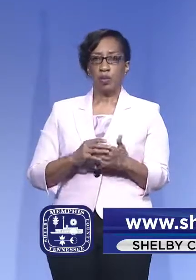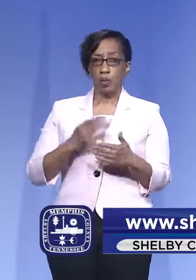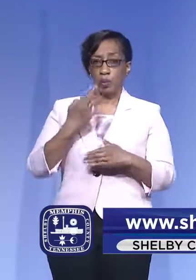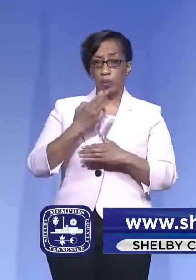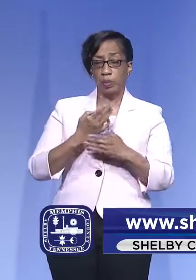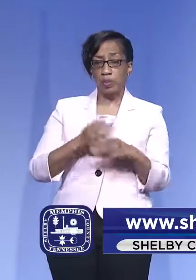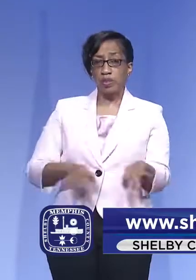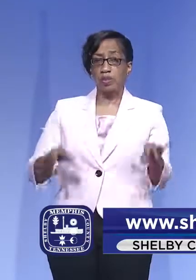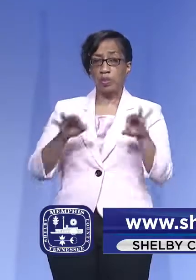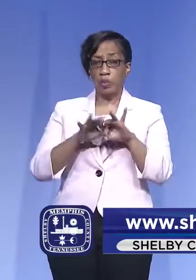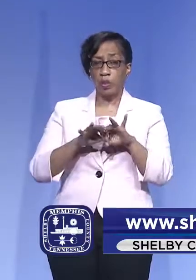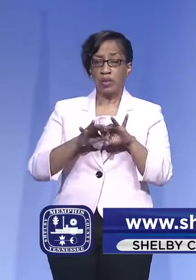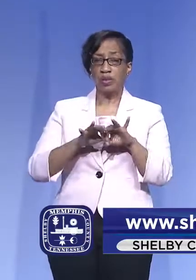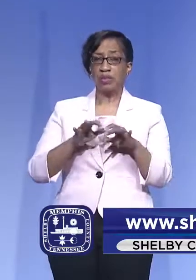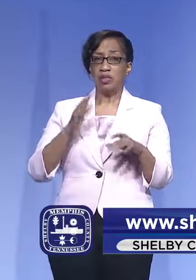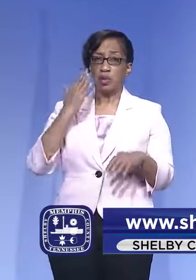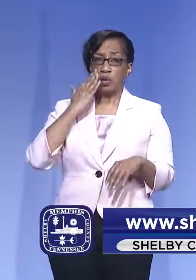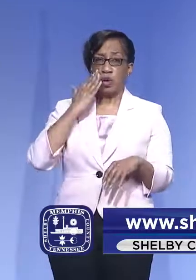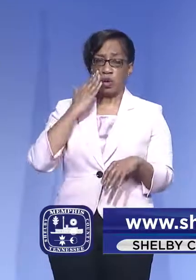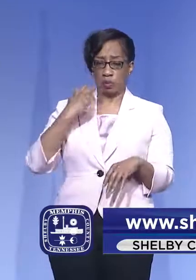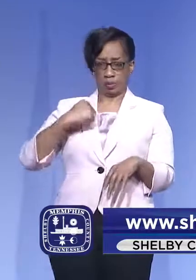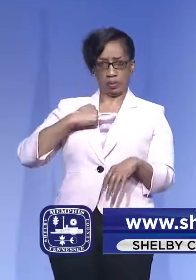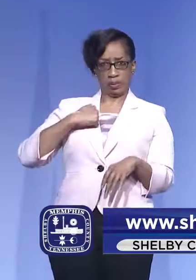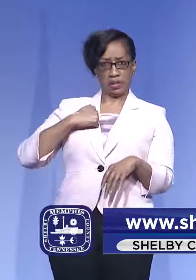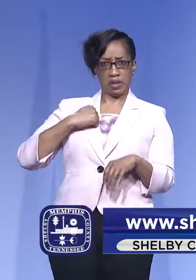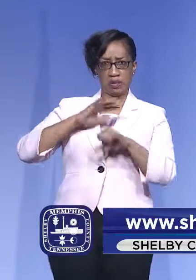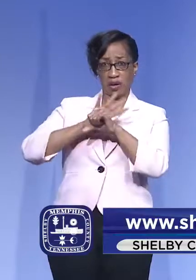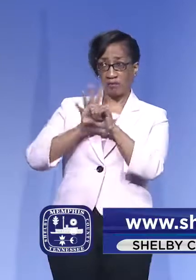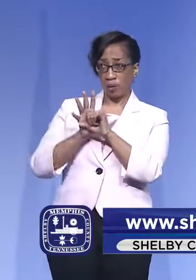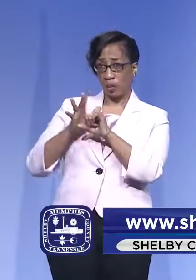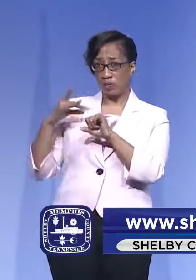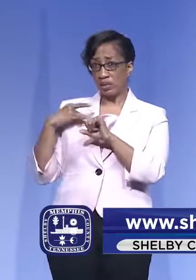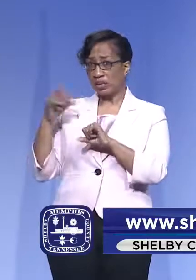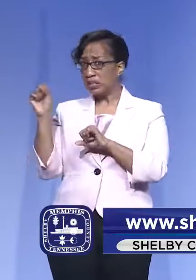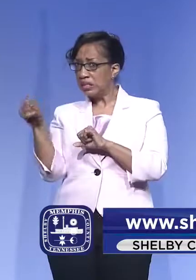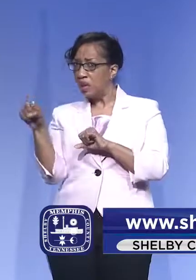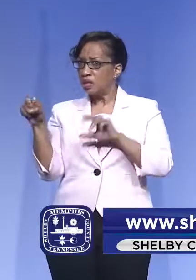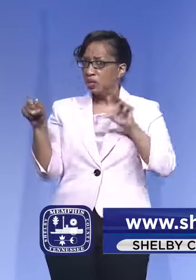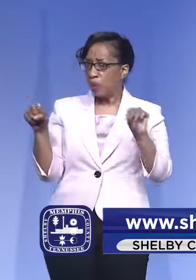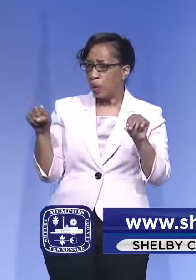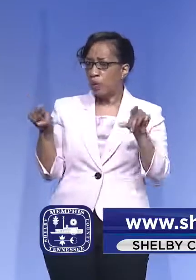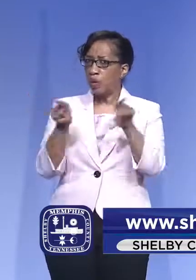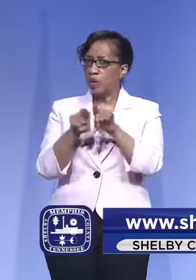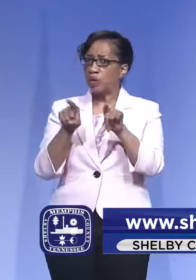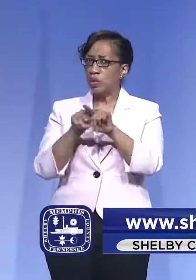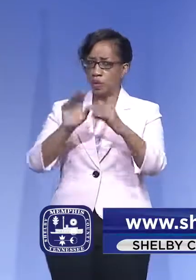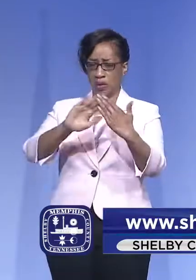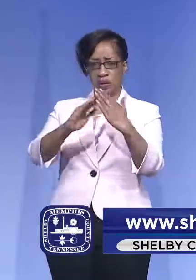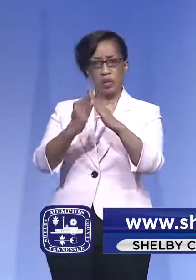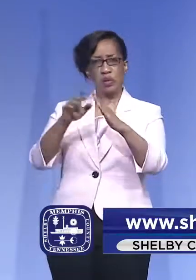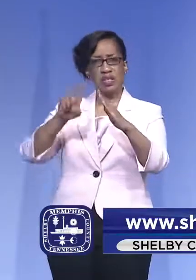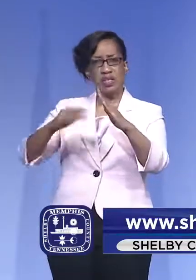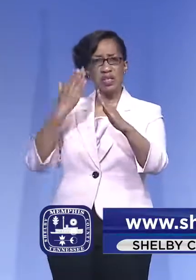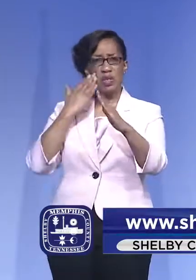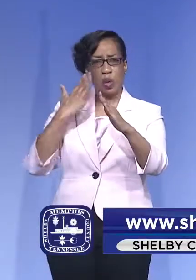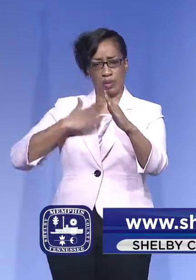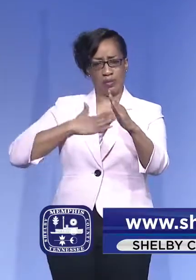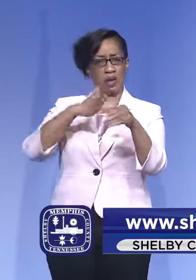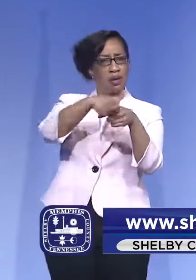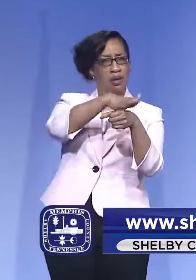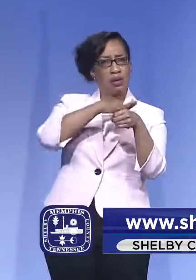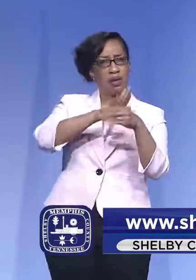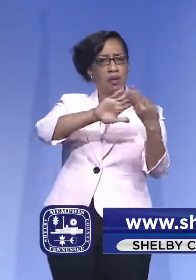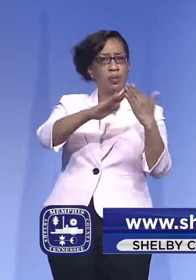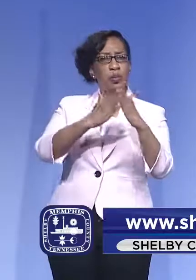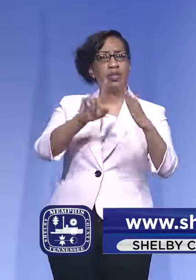individual's status to know, do I have COVID or not, and for the community's awareness of what's circulating in the community,